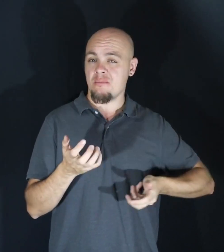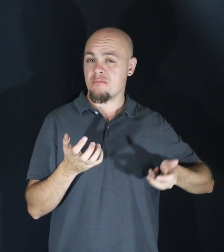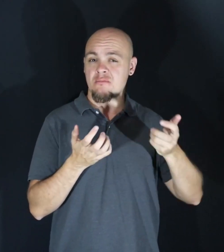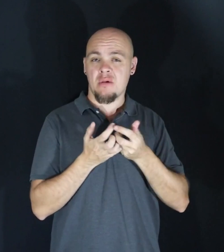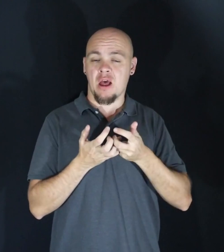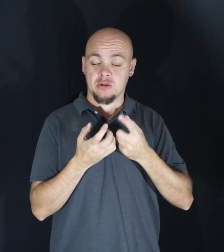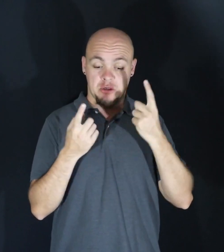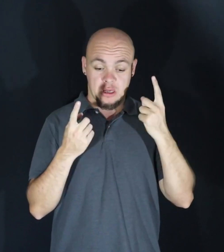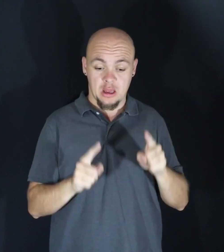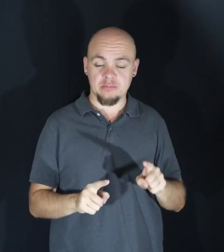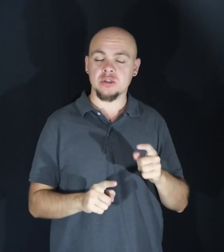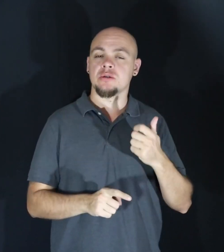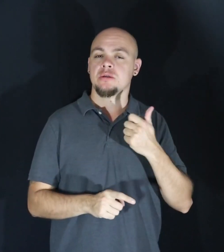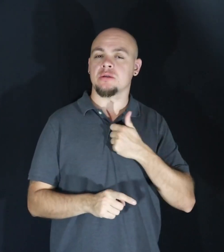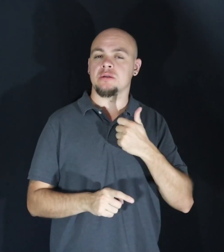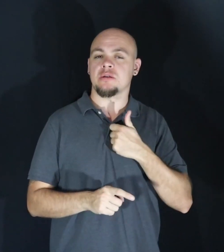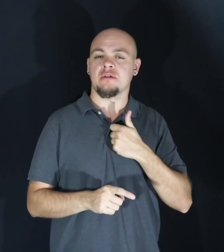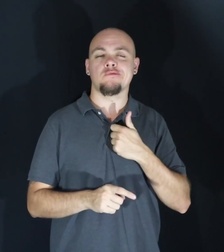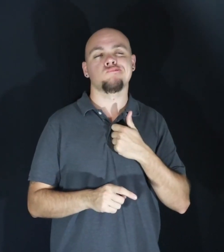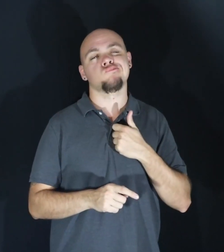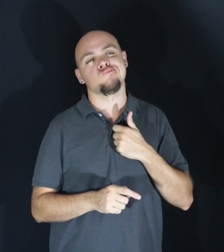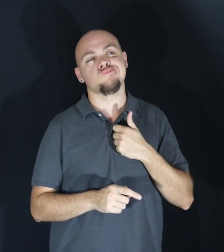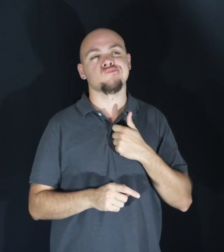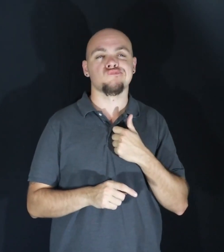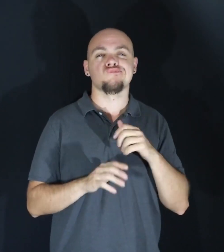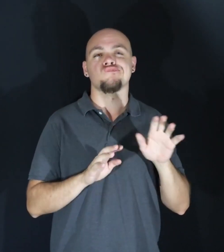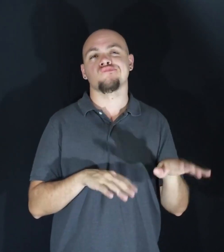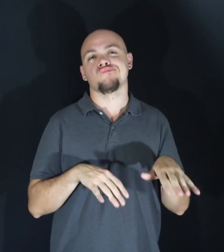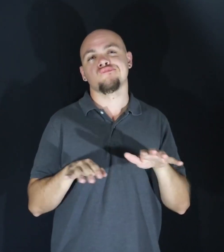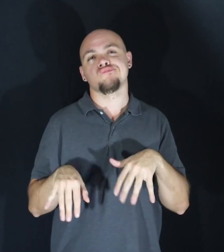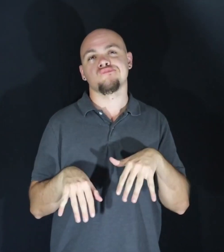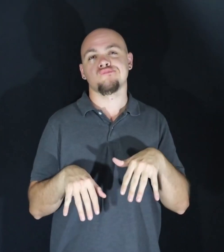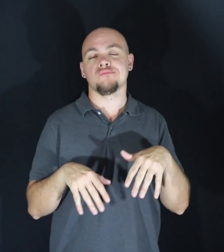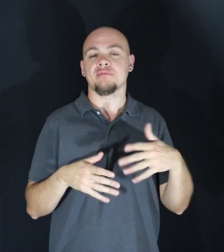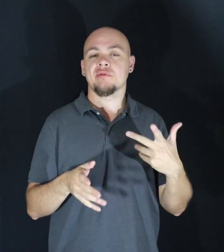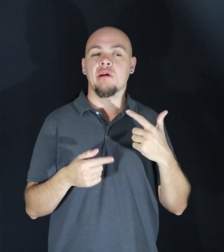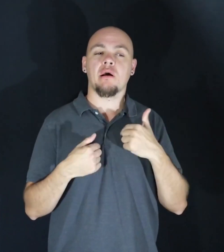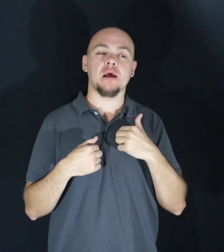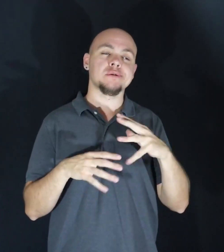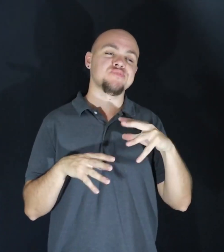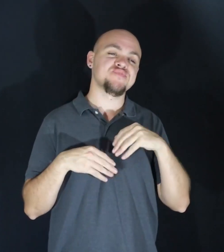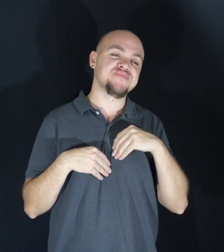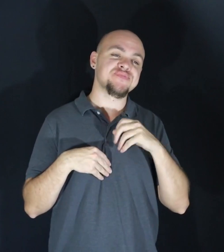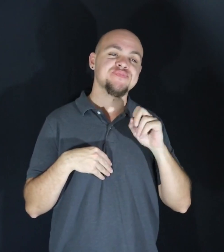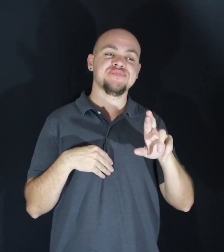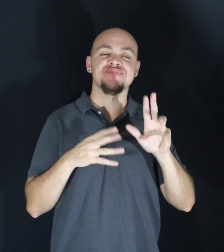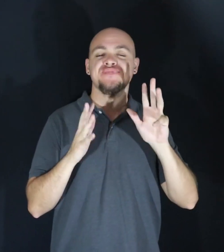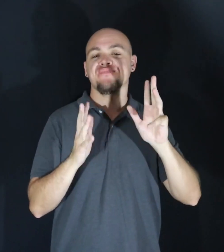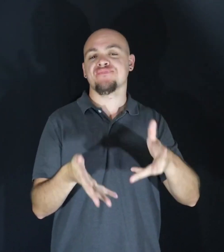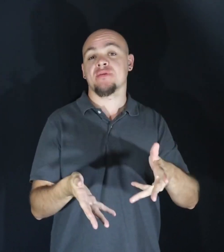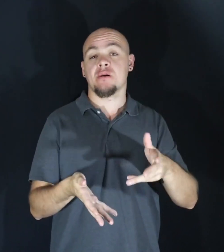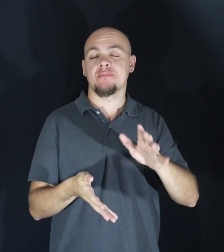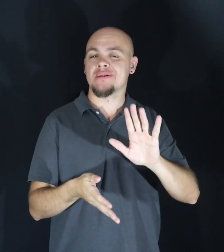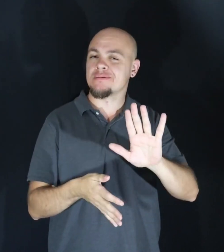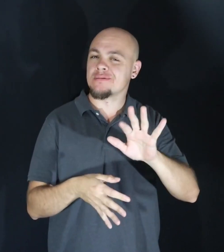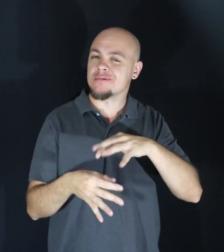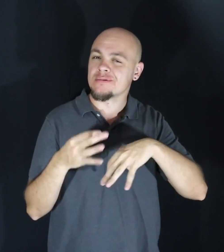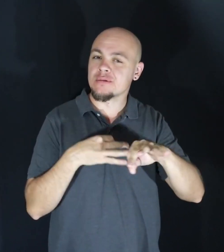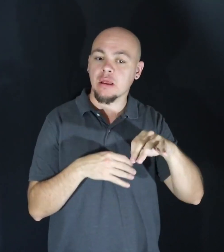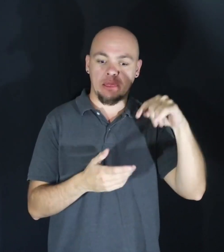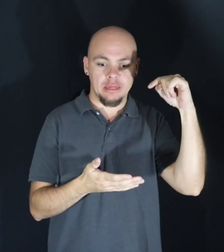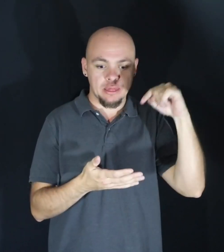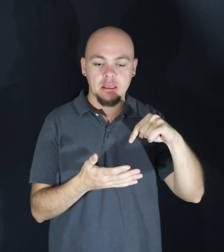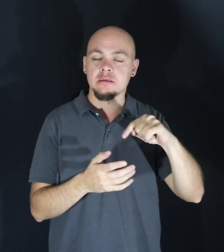We relegate ourselves to the ho-hum nonchalance of, I could take it or leave it, when we could be saying, these